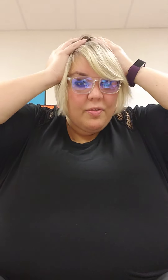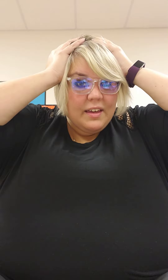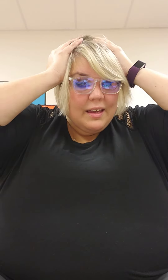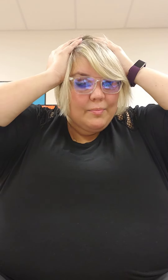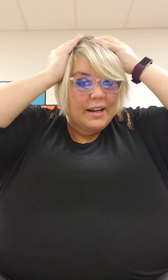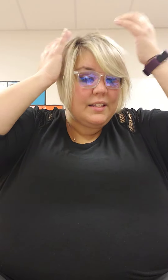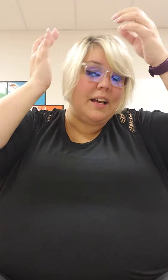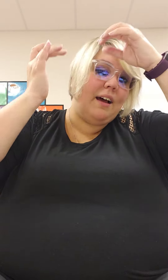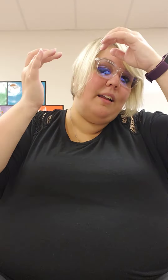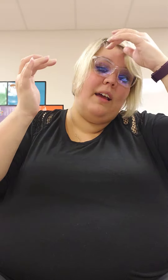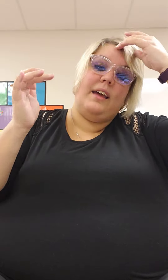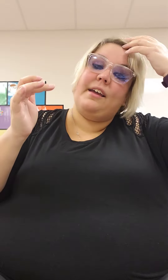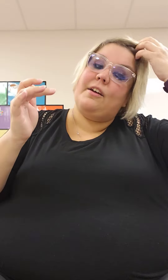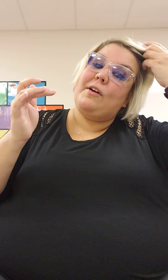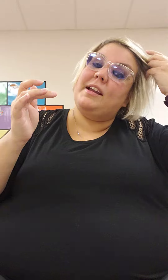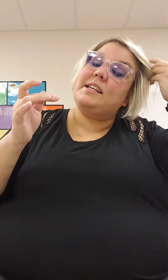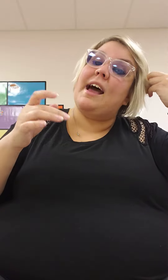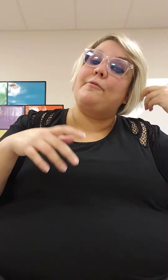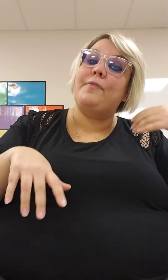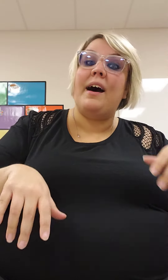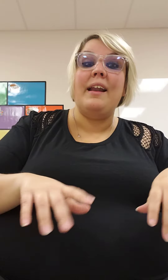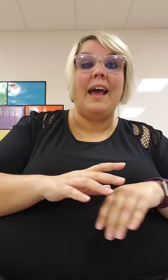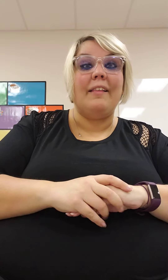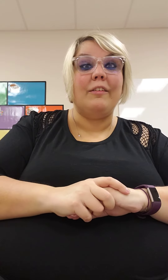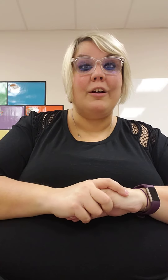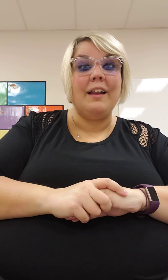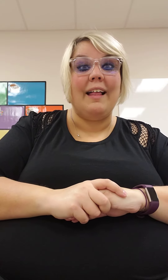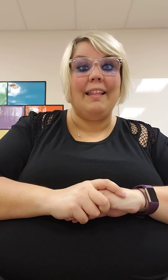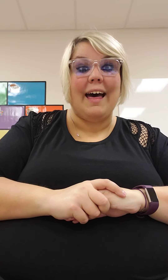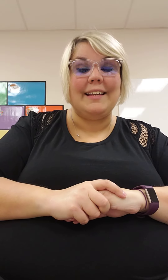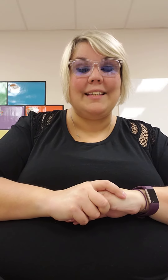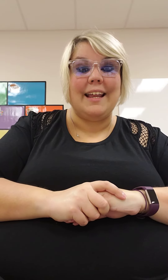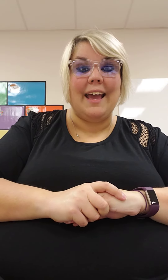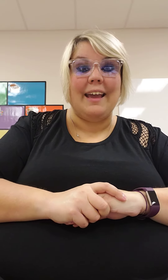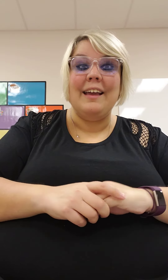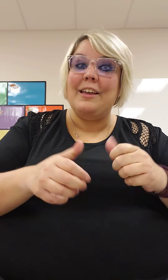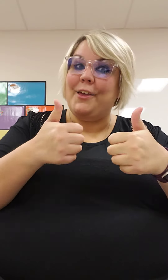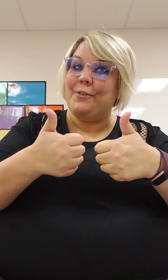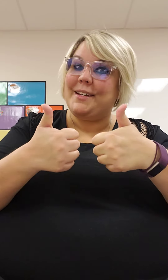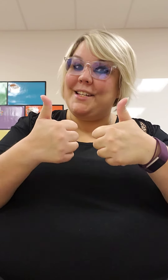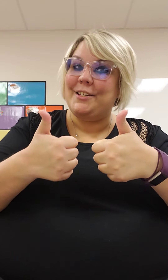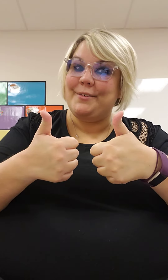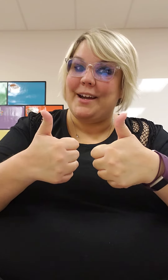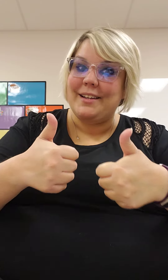thinking brains on and get ready to have fun and learn a lot today. You can do it!